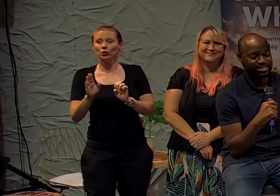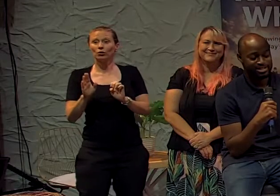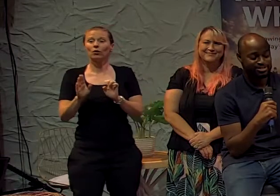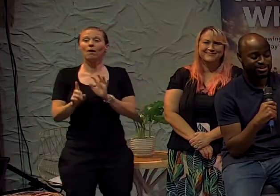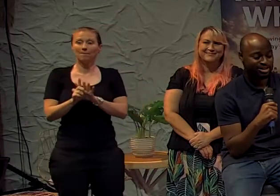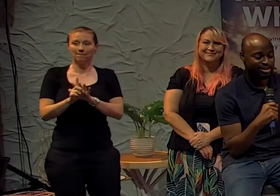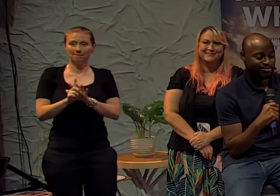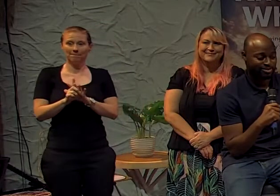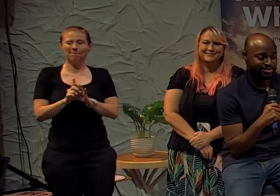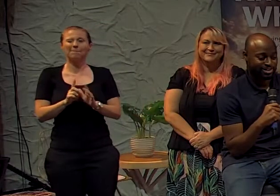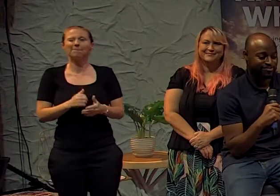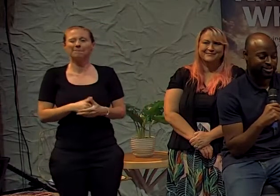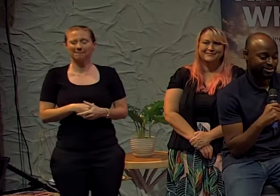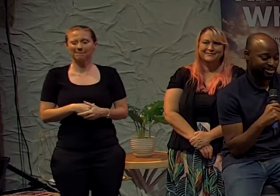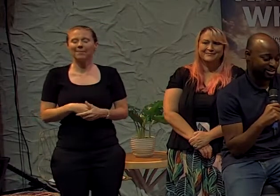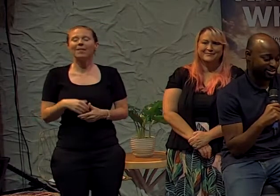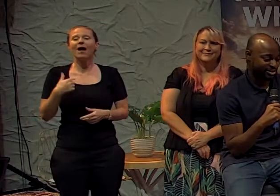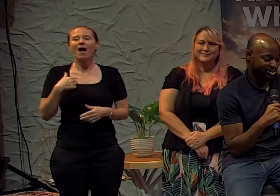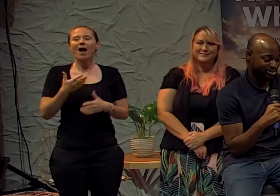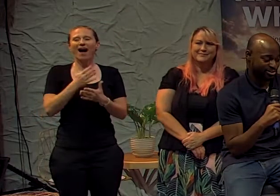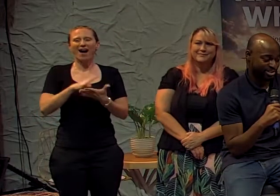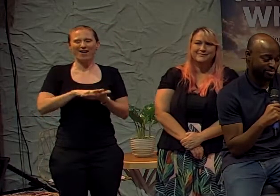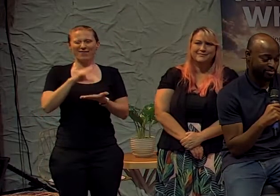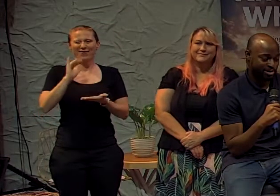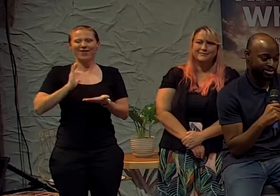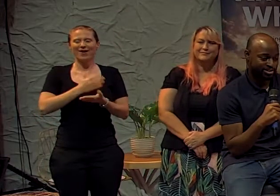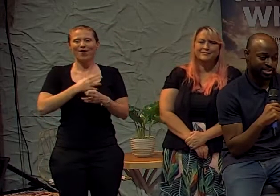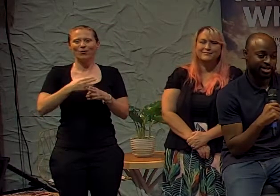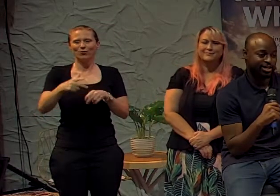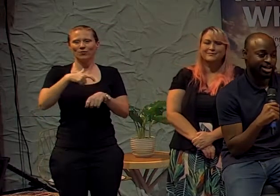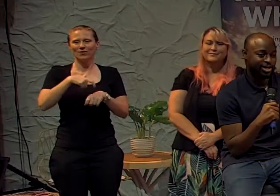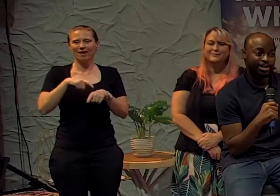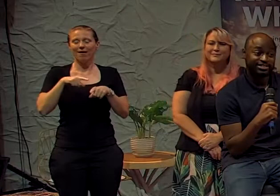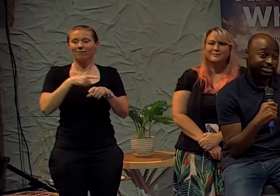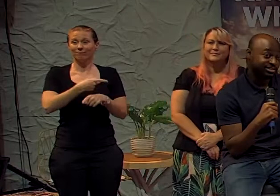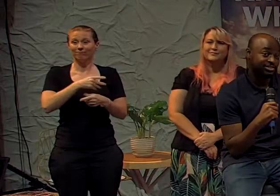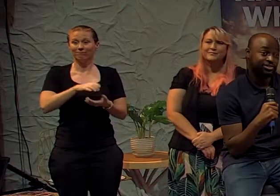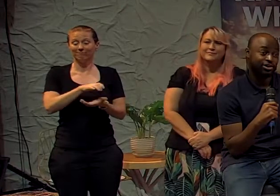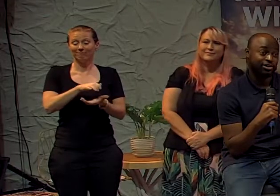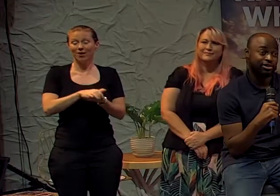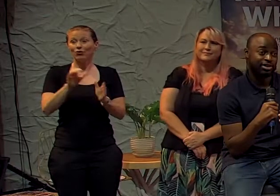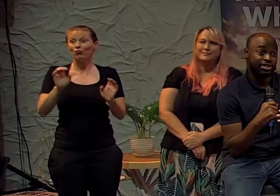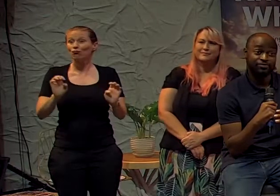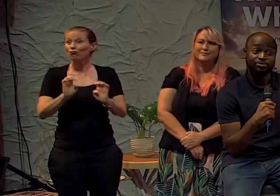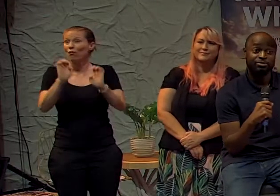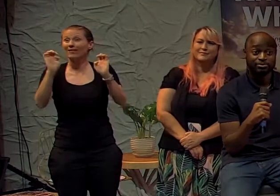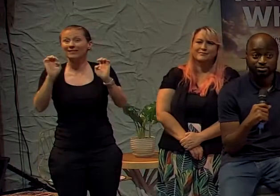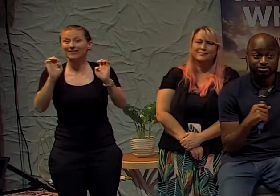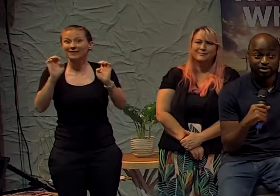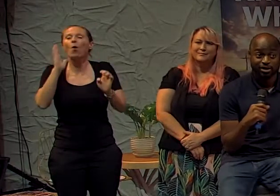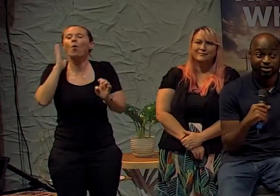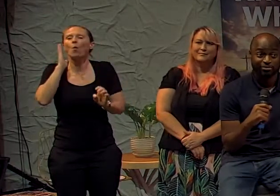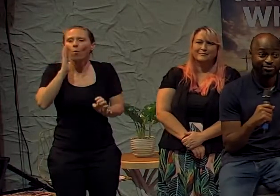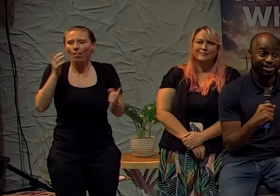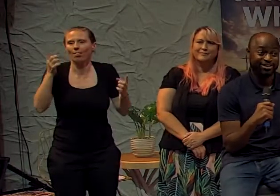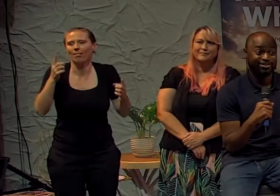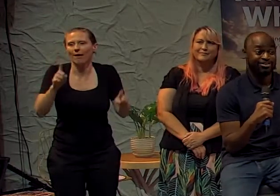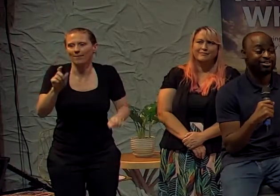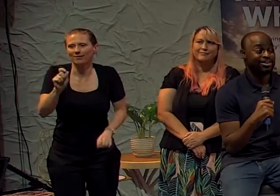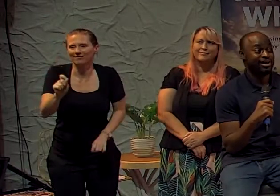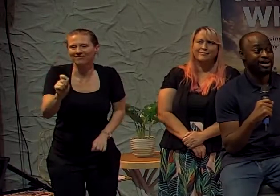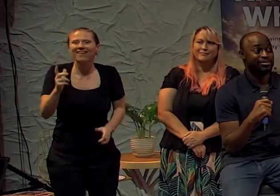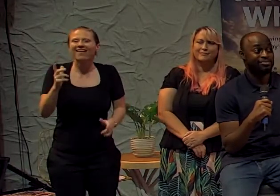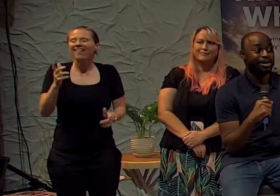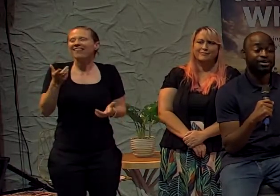just starting off, is that I've learned in our short time in marriage is that crises are inevitable. They